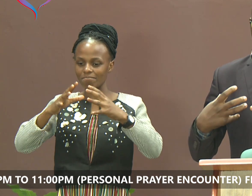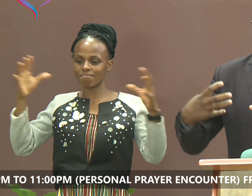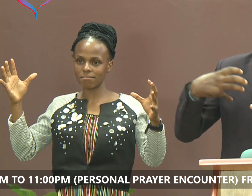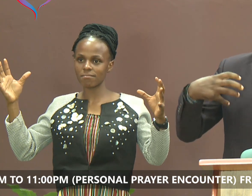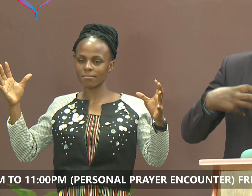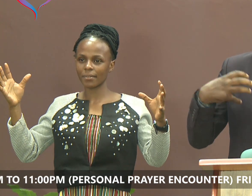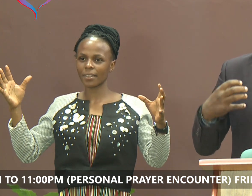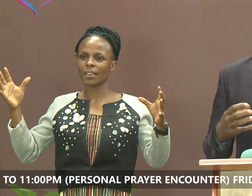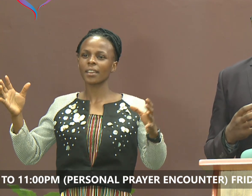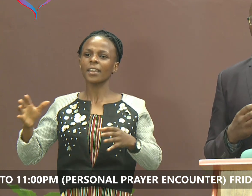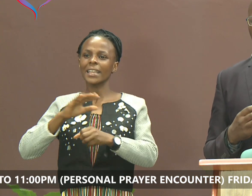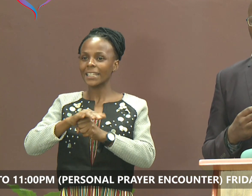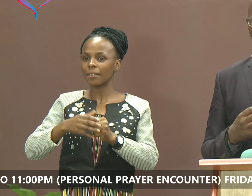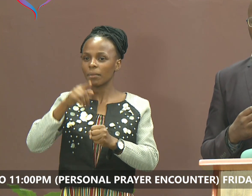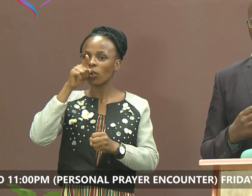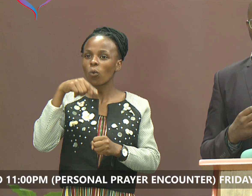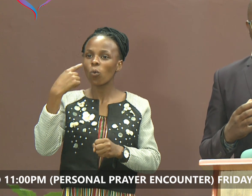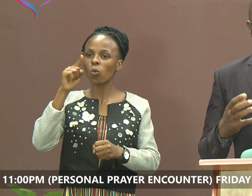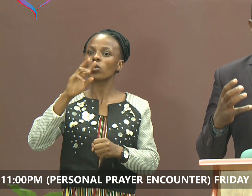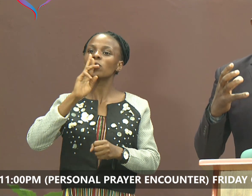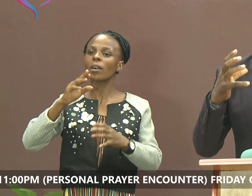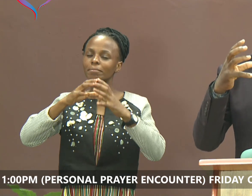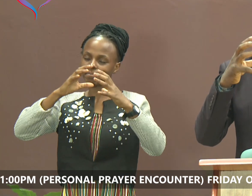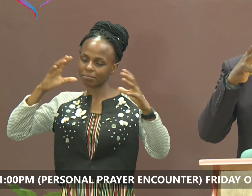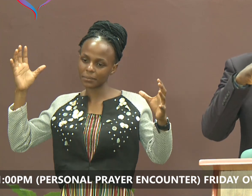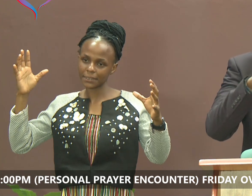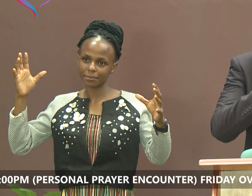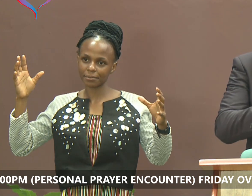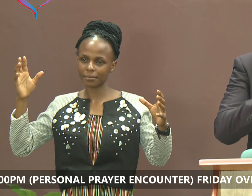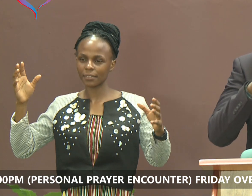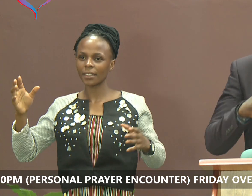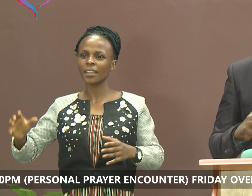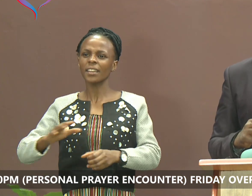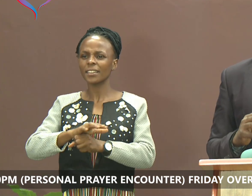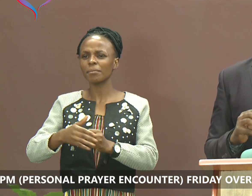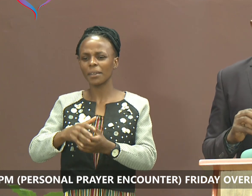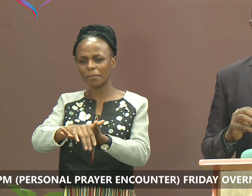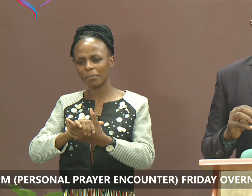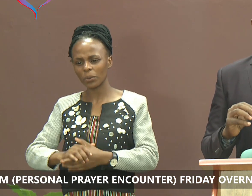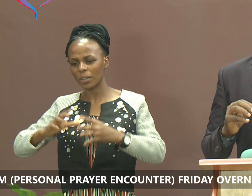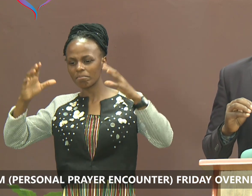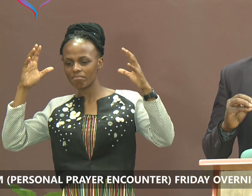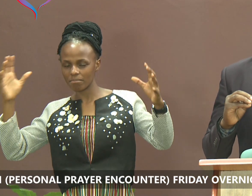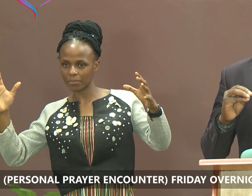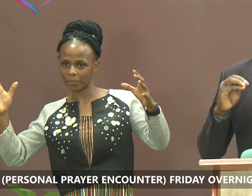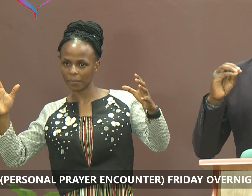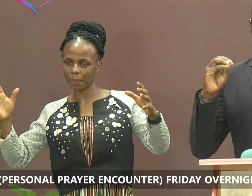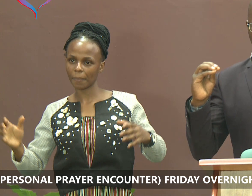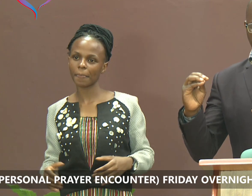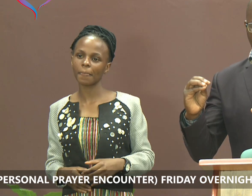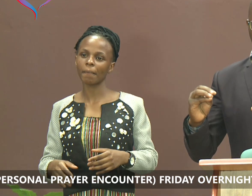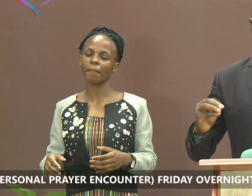magnify who you are. Bizimbulukusa ekyo kyoli. They magnify the marriage. bizimbulukusa obufumbo. So it is